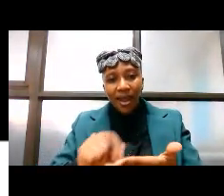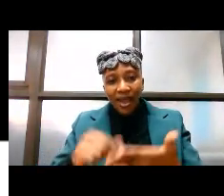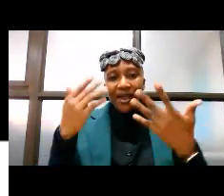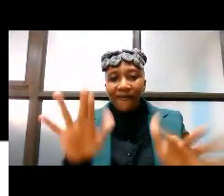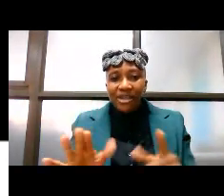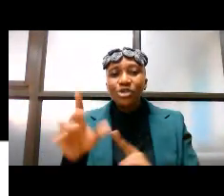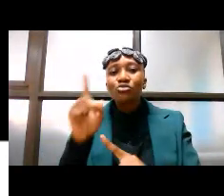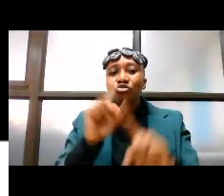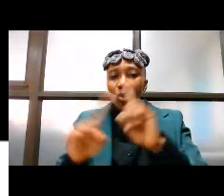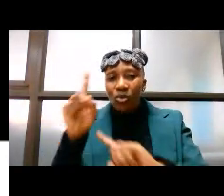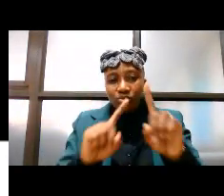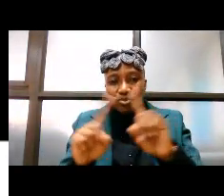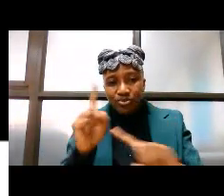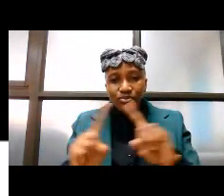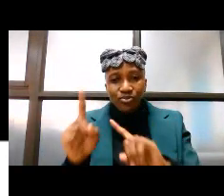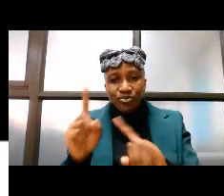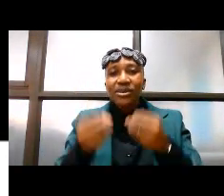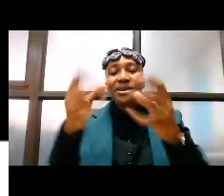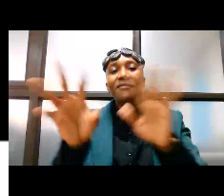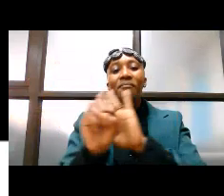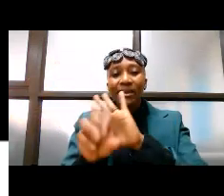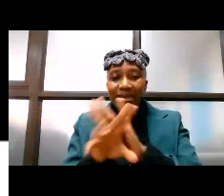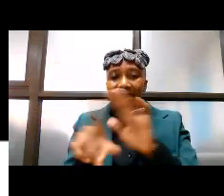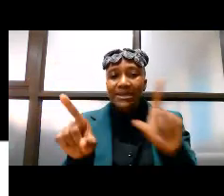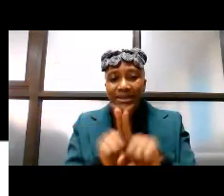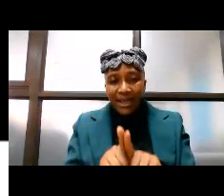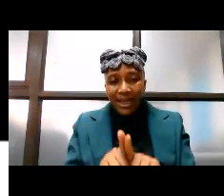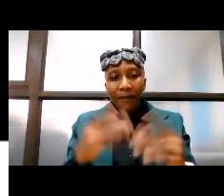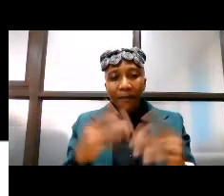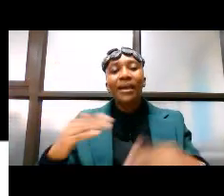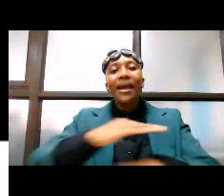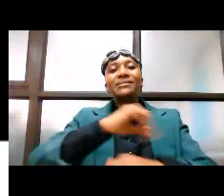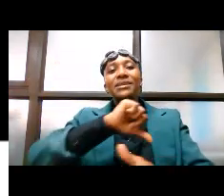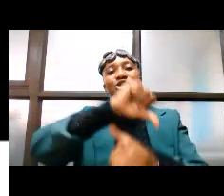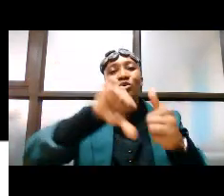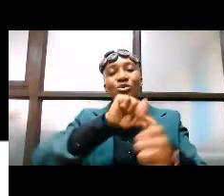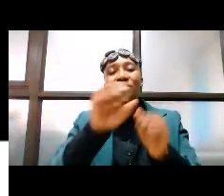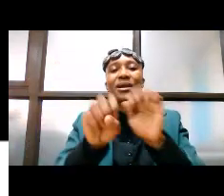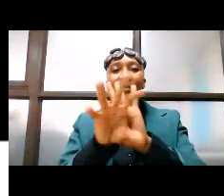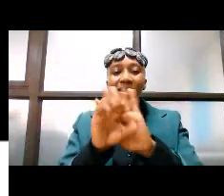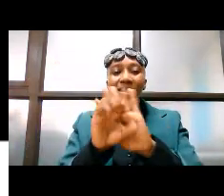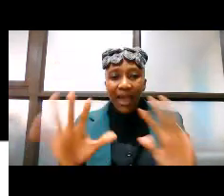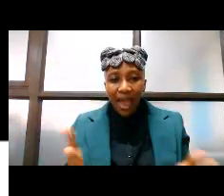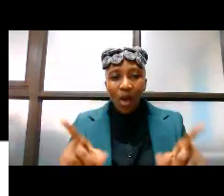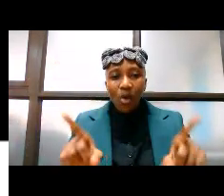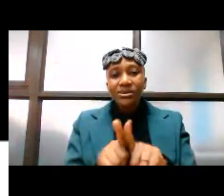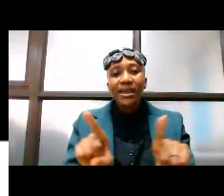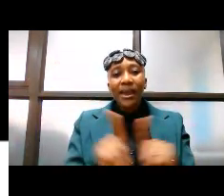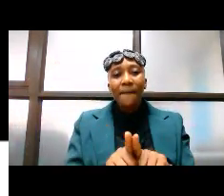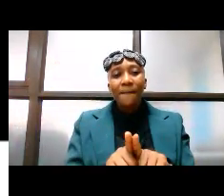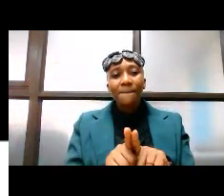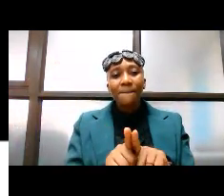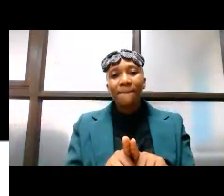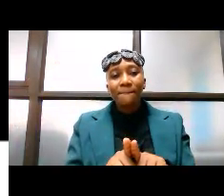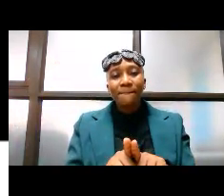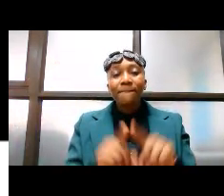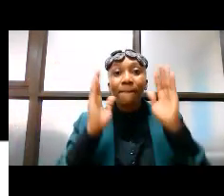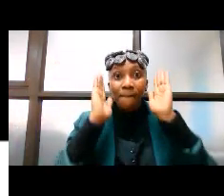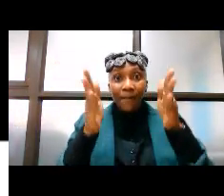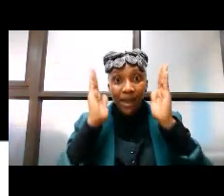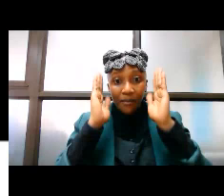town, and also how to access social media and use it for the same purpose as typically the letters